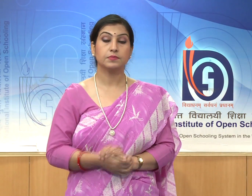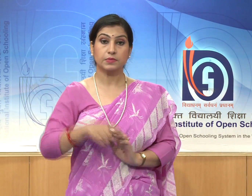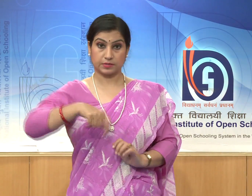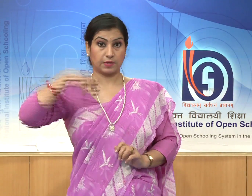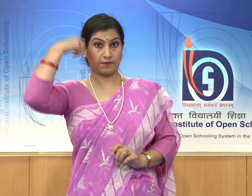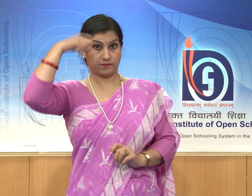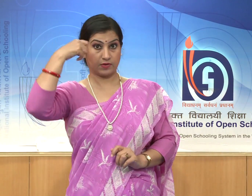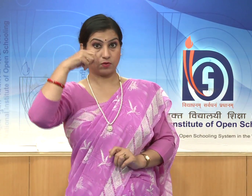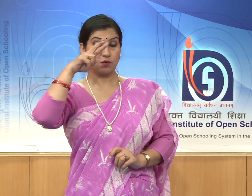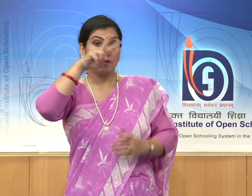After studying this lesson,